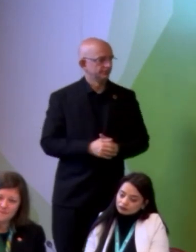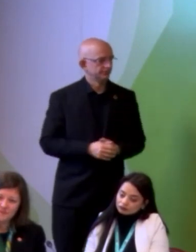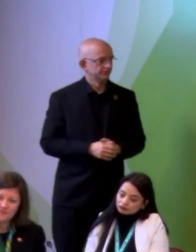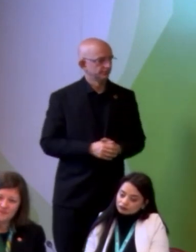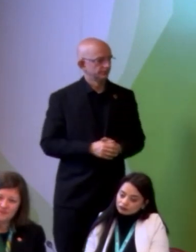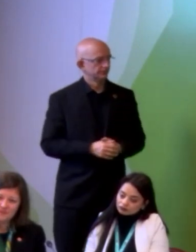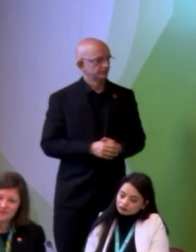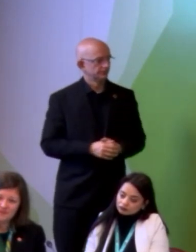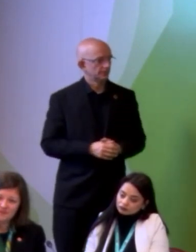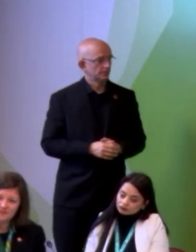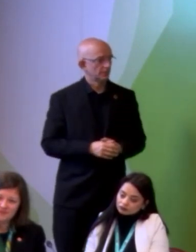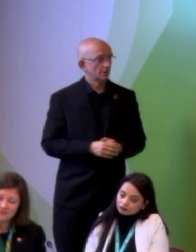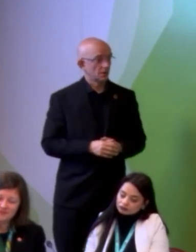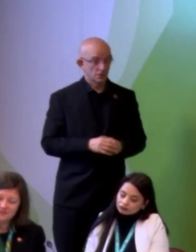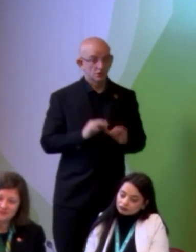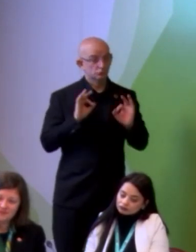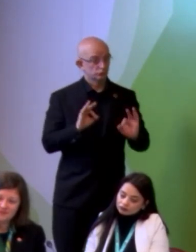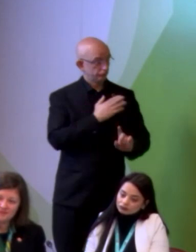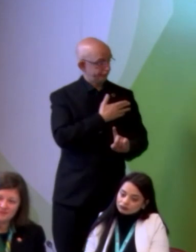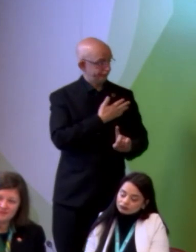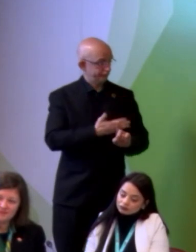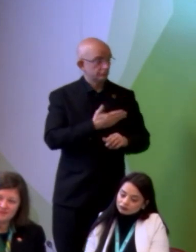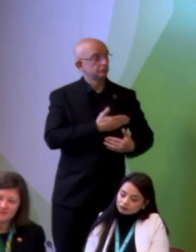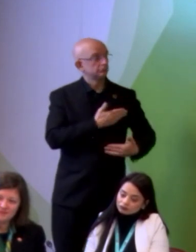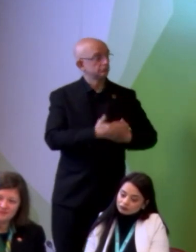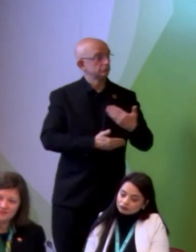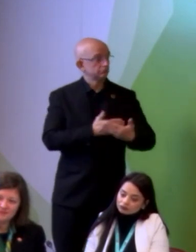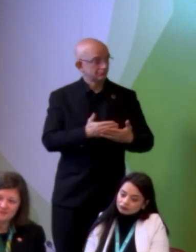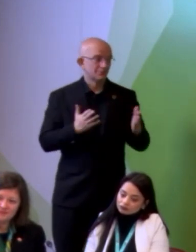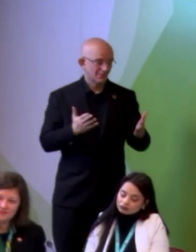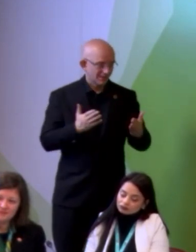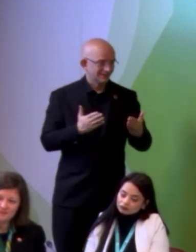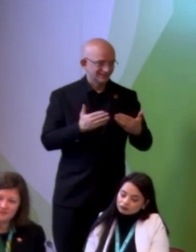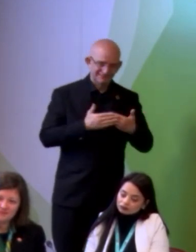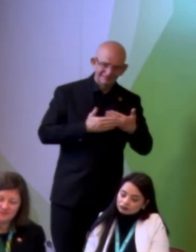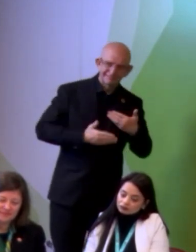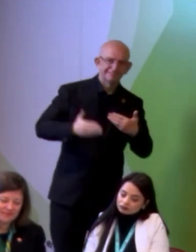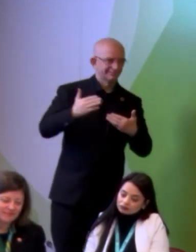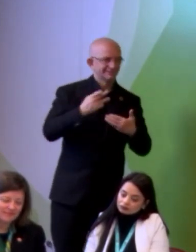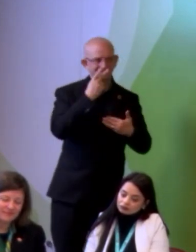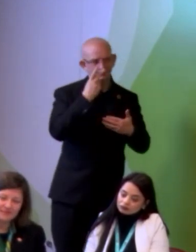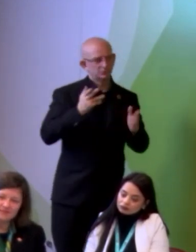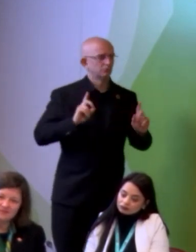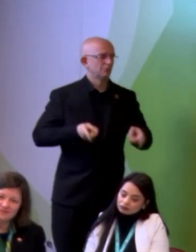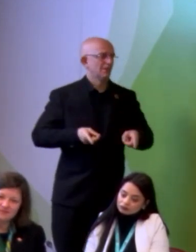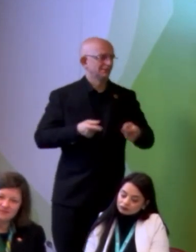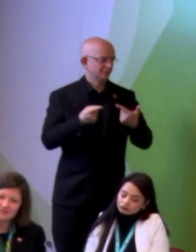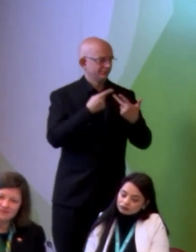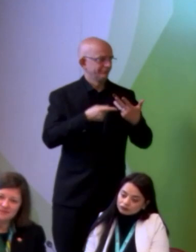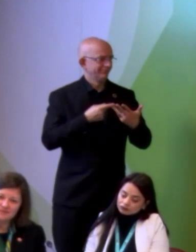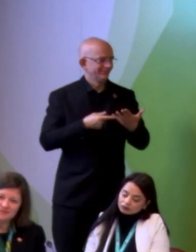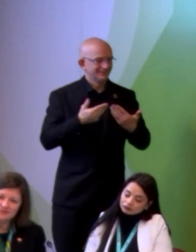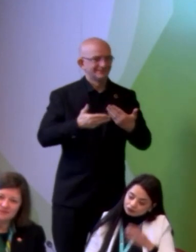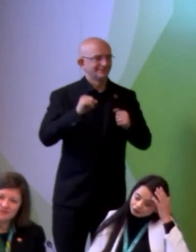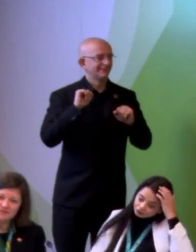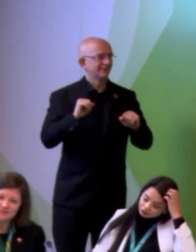Progress has been made, but there's still a lot that need to be done to reach out to all persons